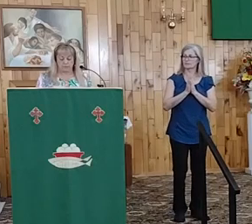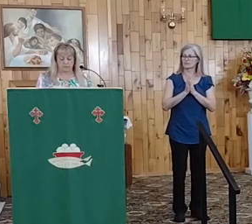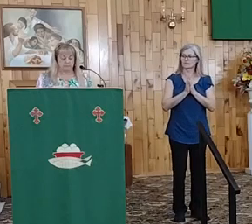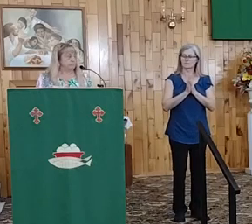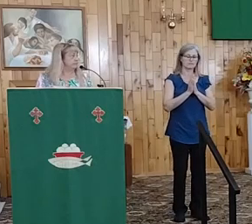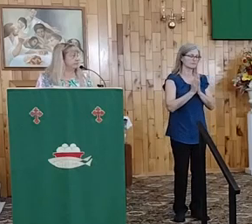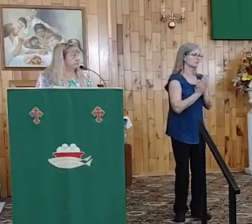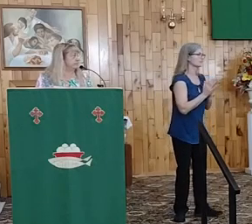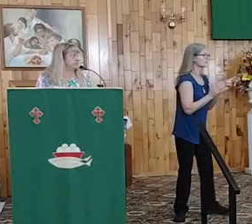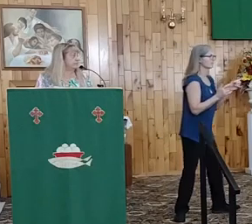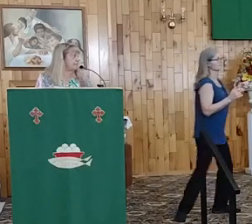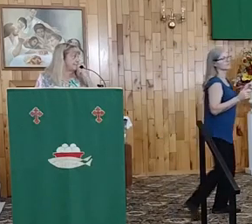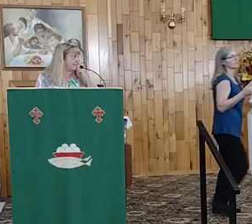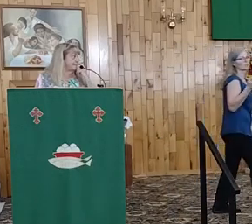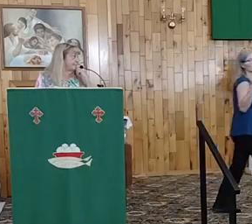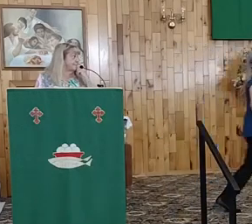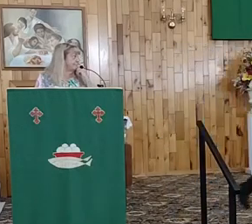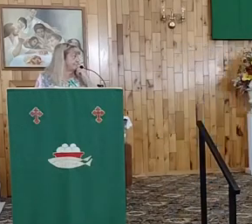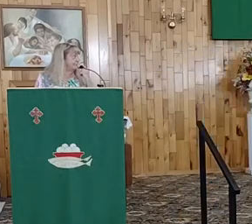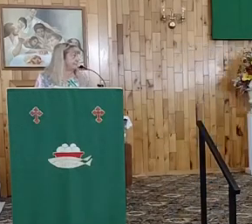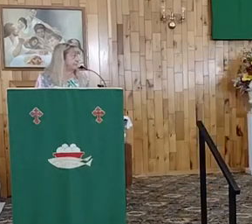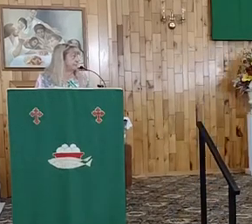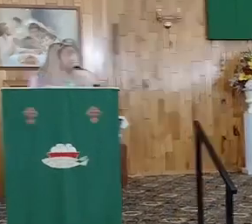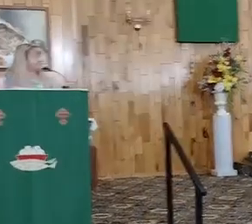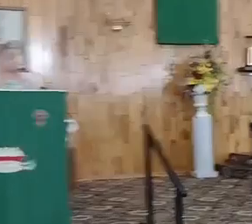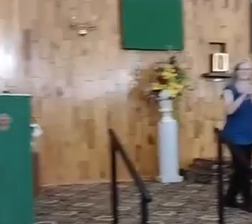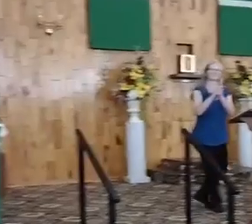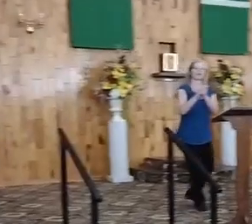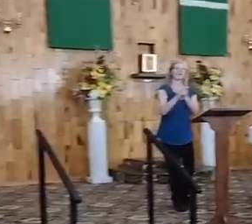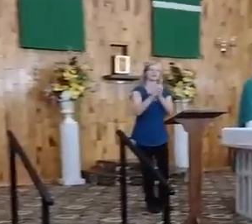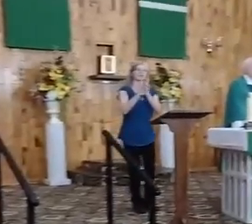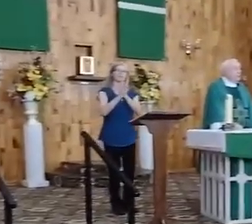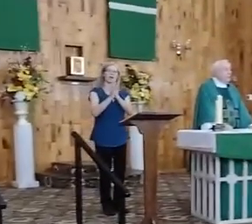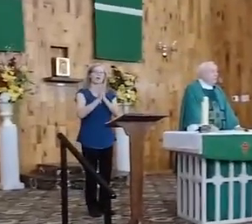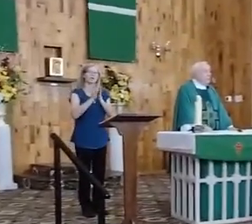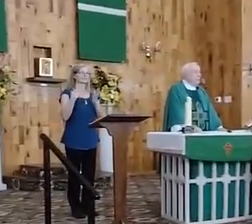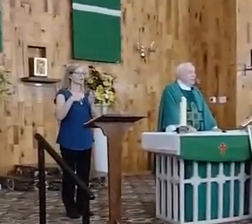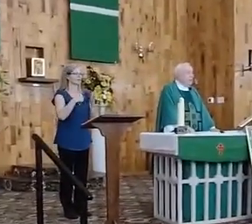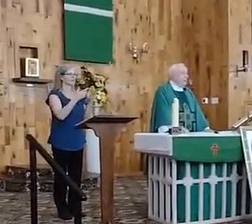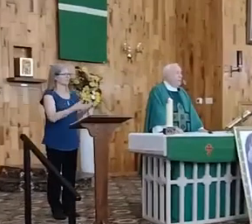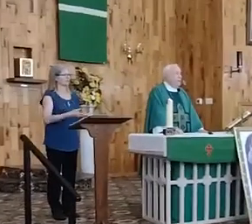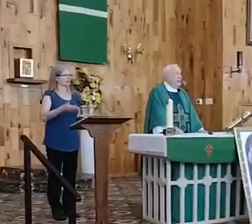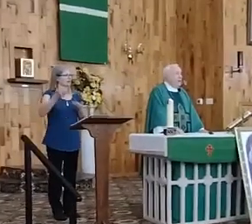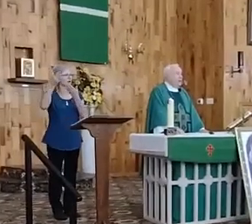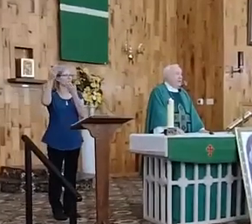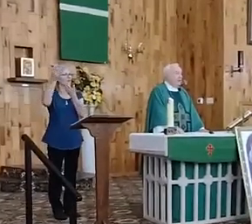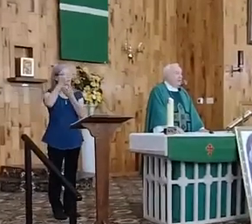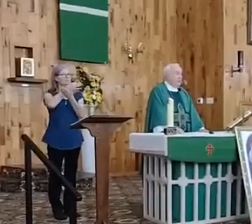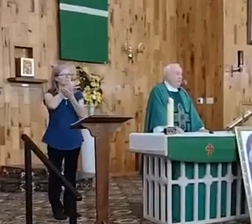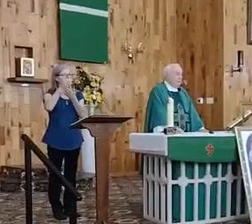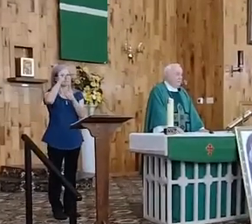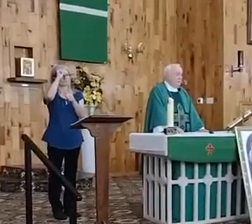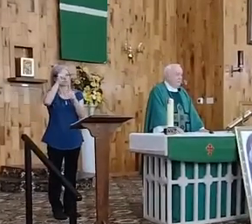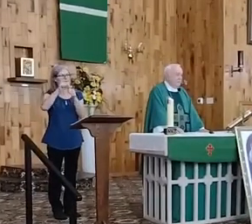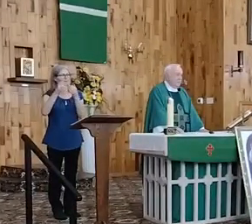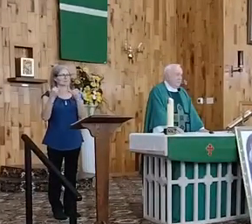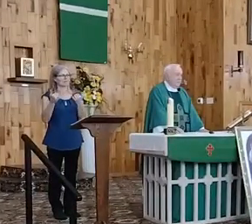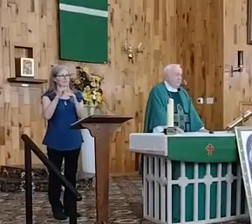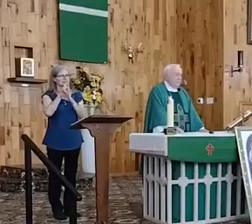For the particular intentions that we bring to this Eucharist and remember now silently.